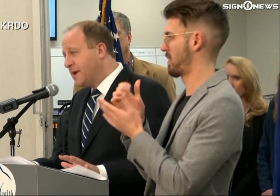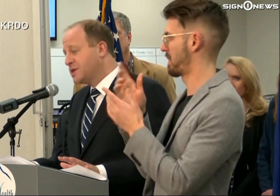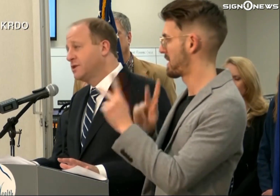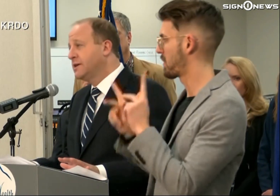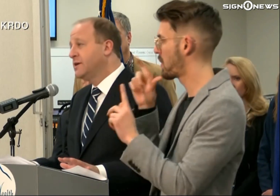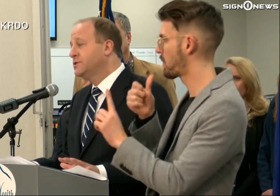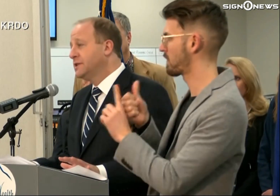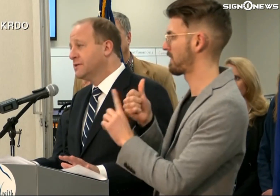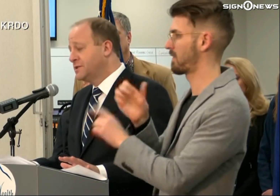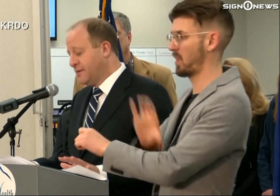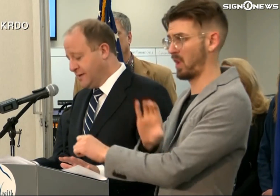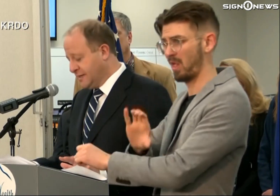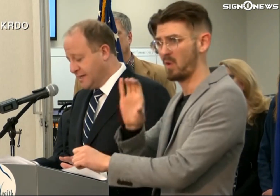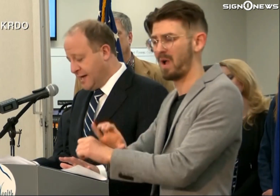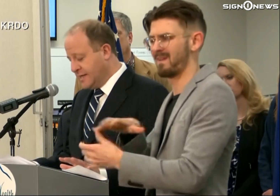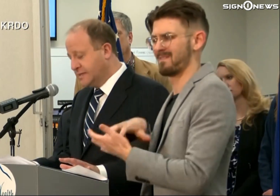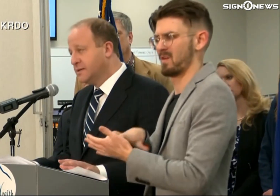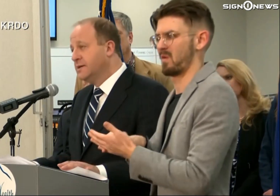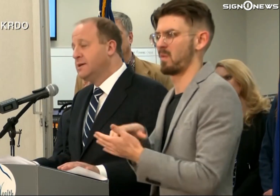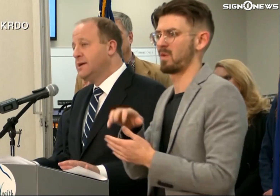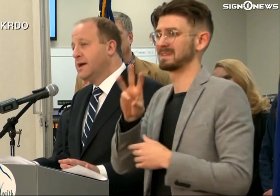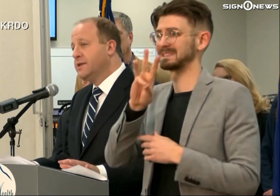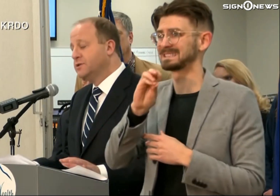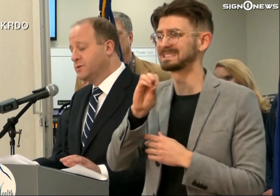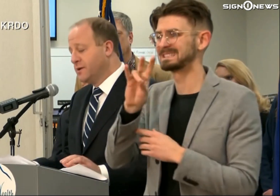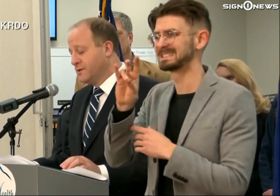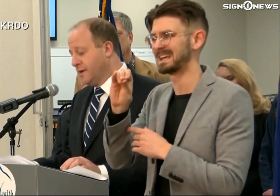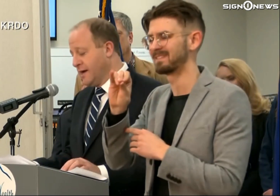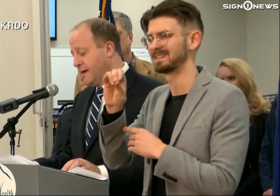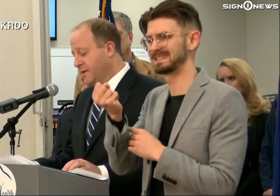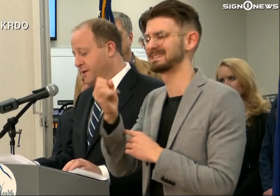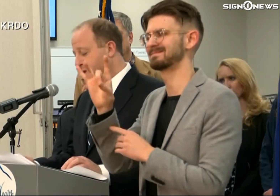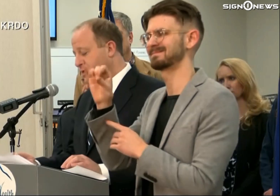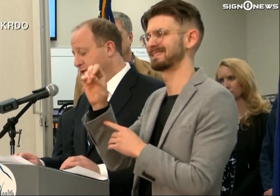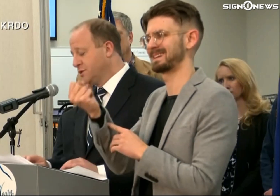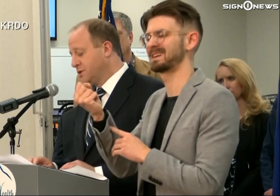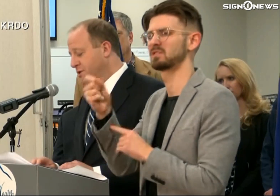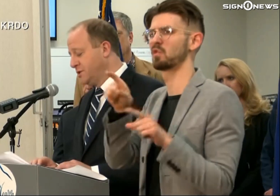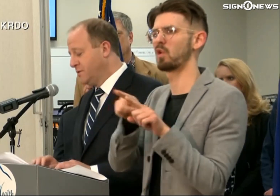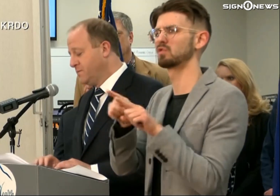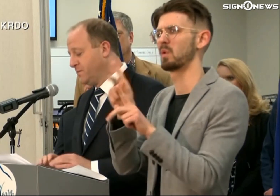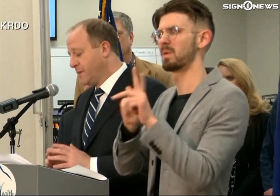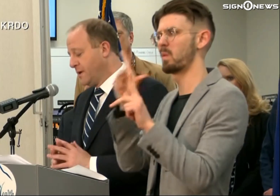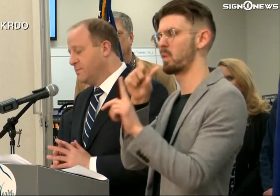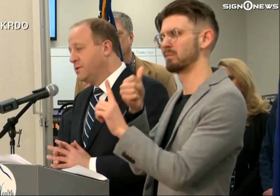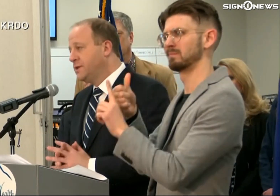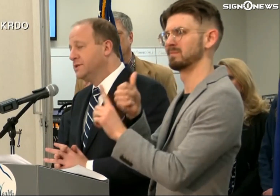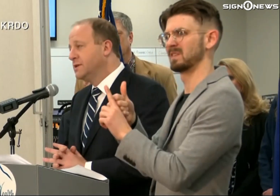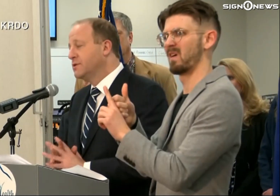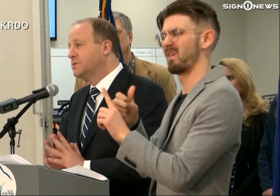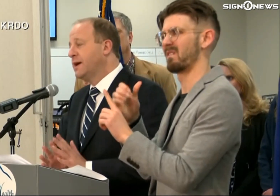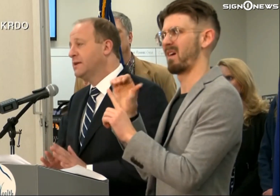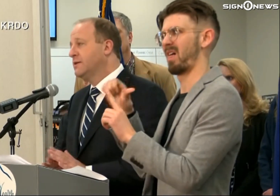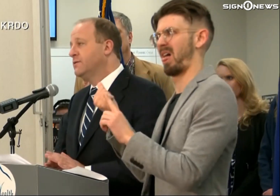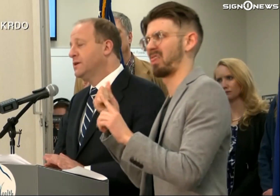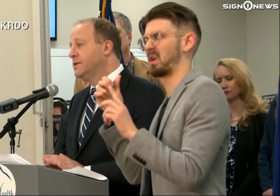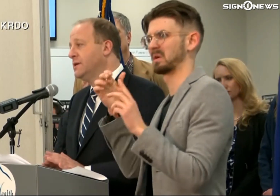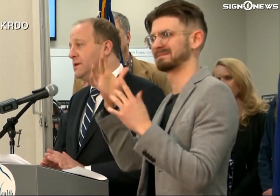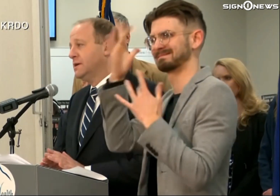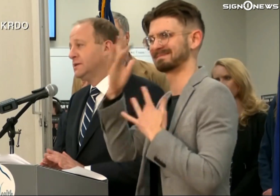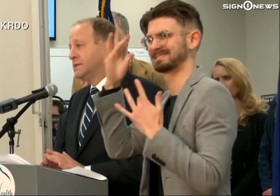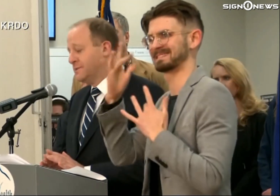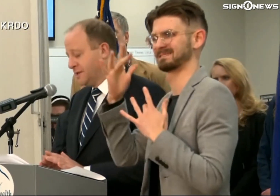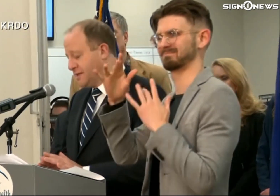60s, especially those in their 70s and 80s, and those with underlying health conditions. Just to put things in perspective